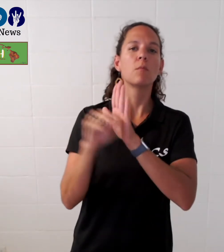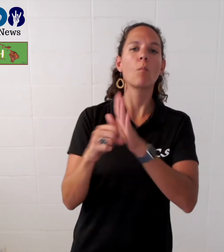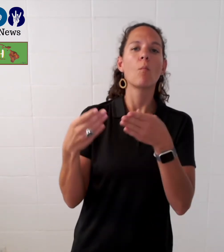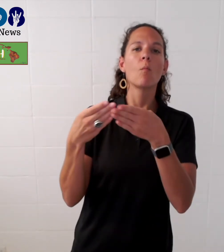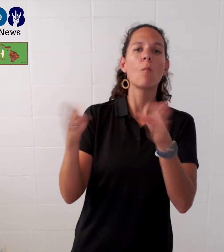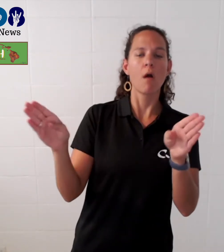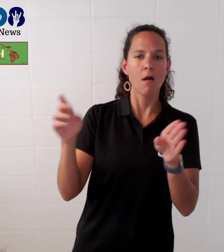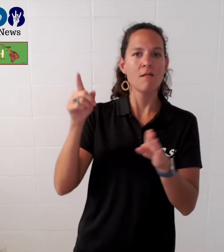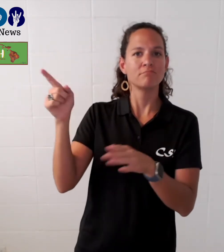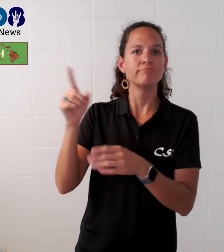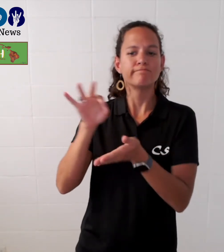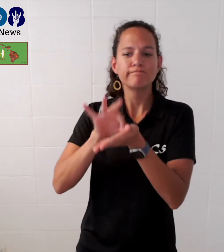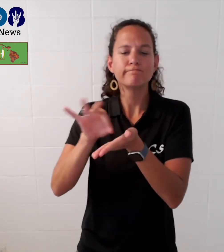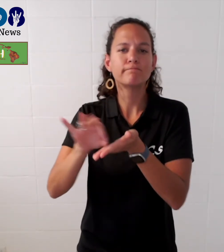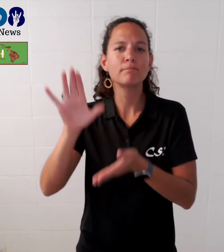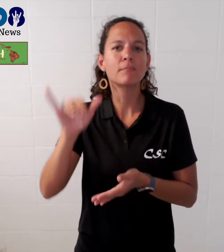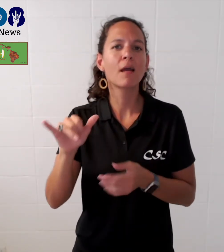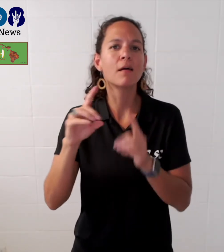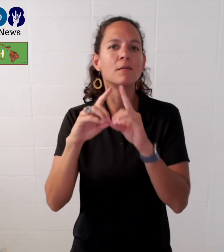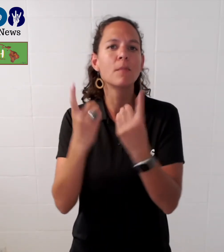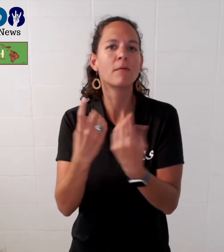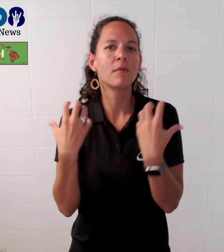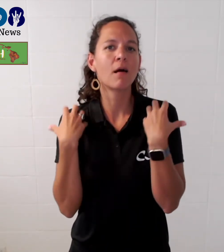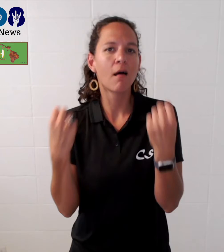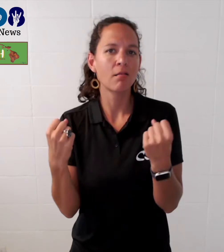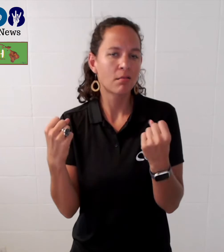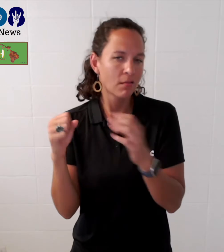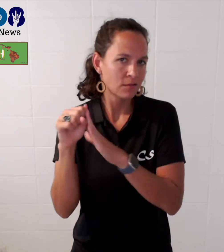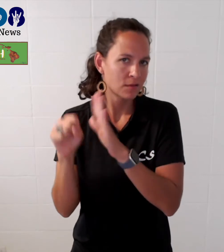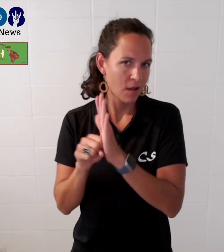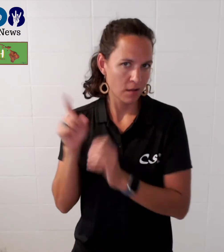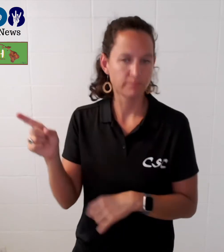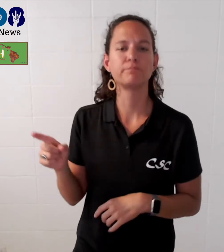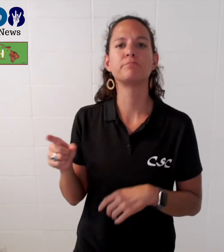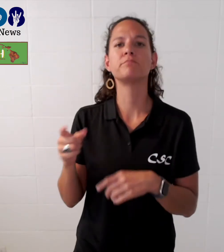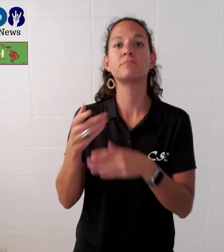7-day average statewide, according to the Department of Health's count, is